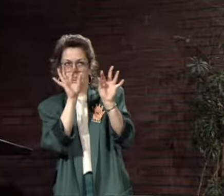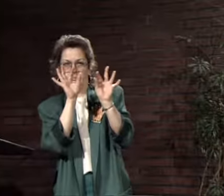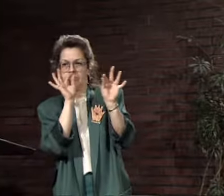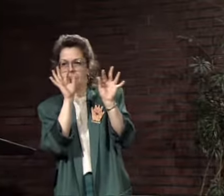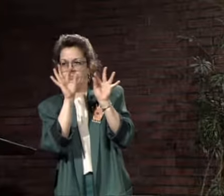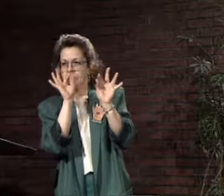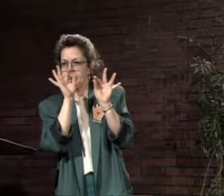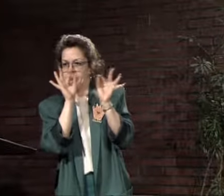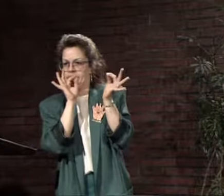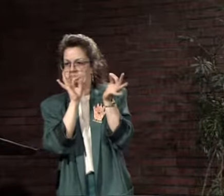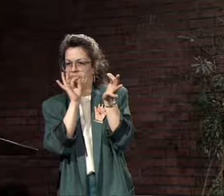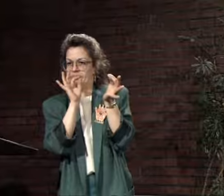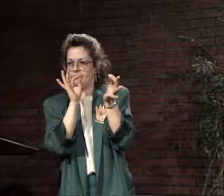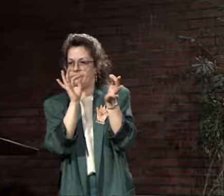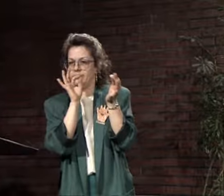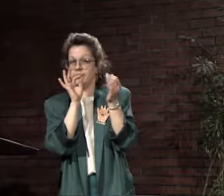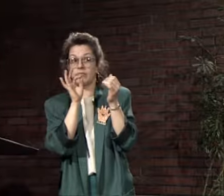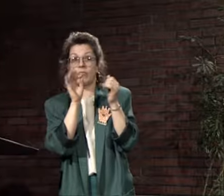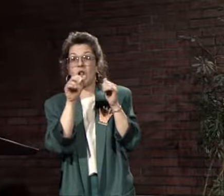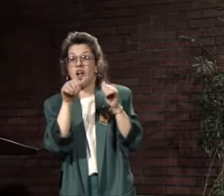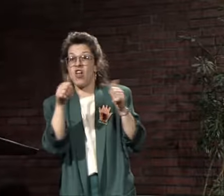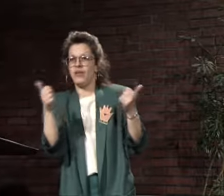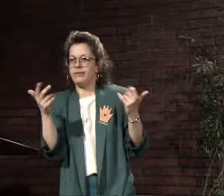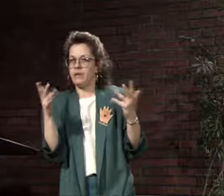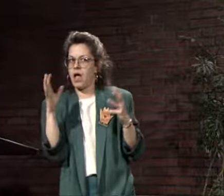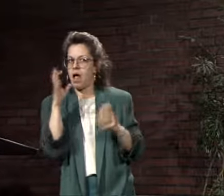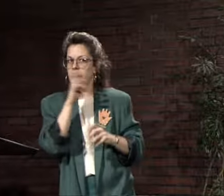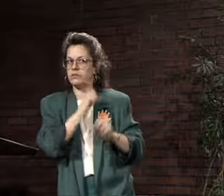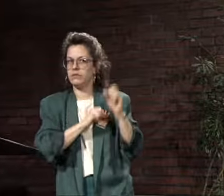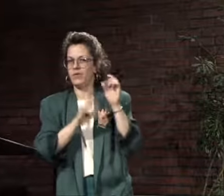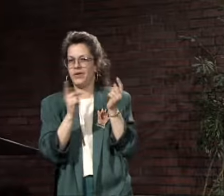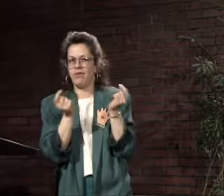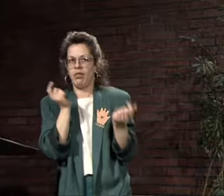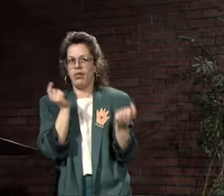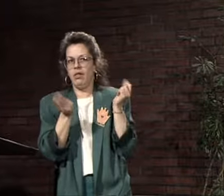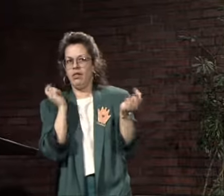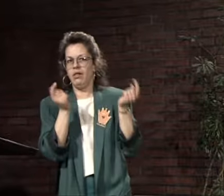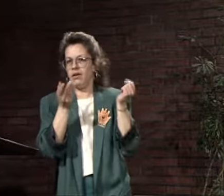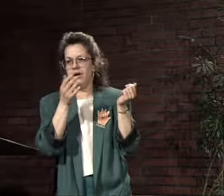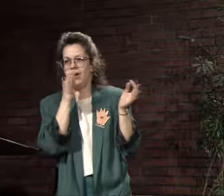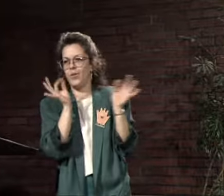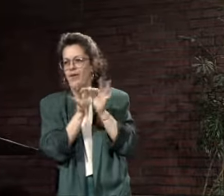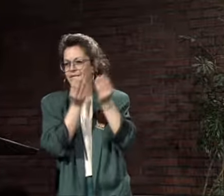deaf people can pick out some lip reading.